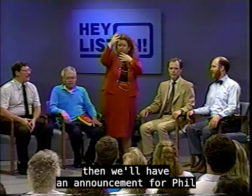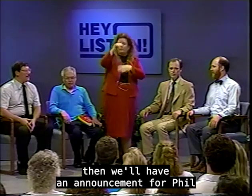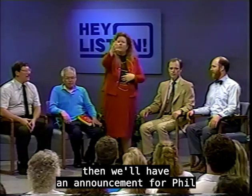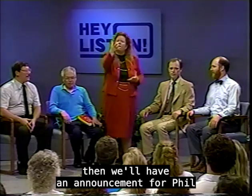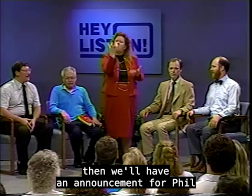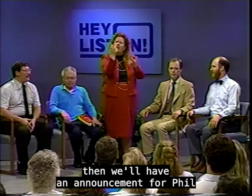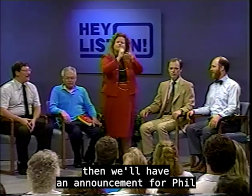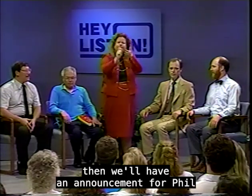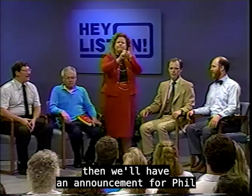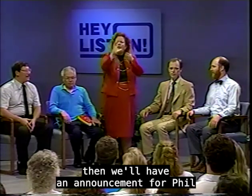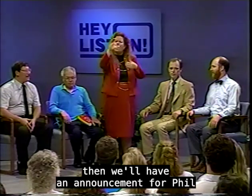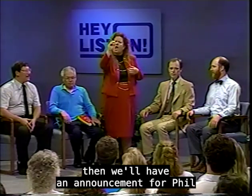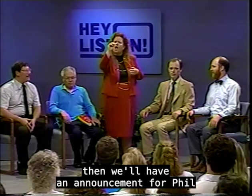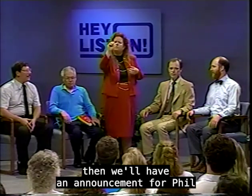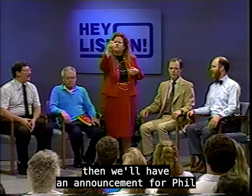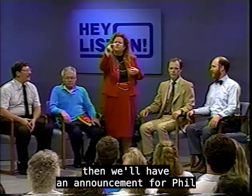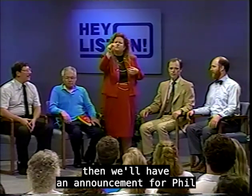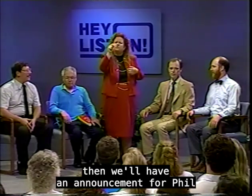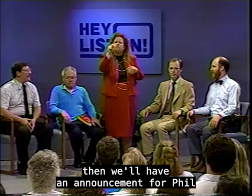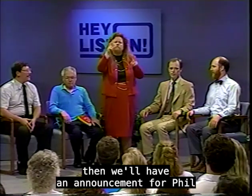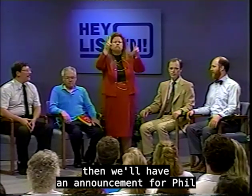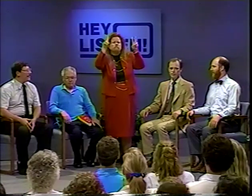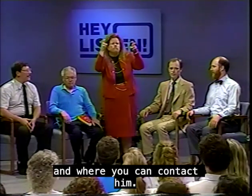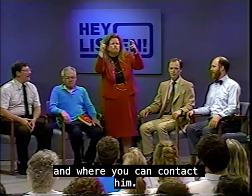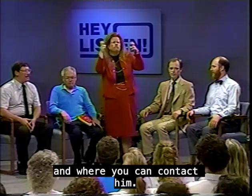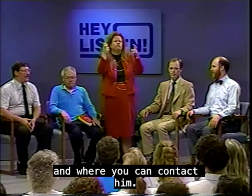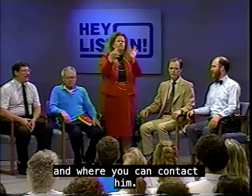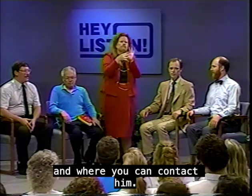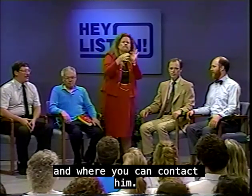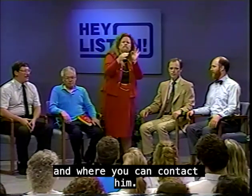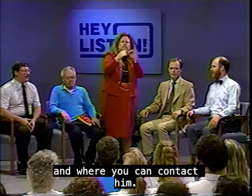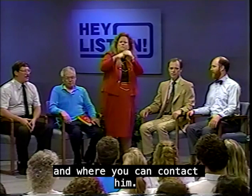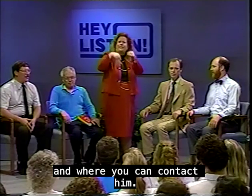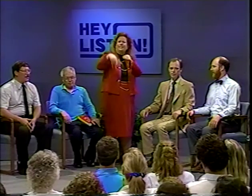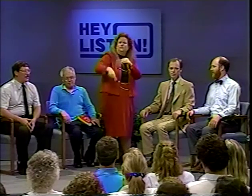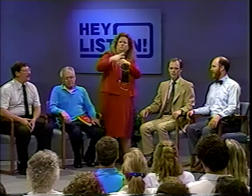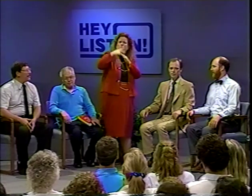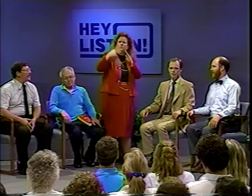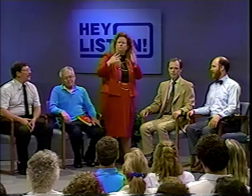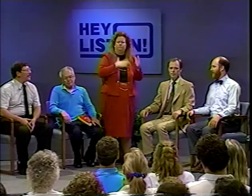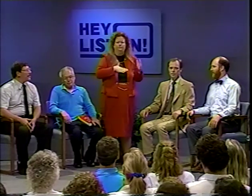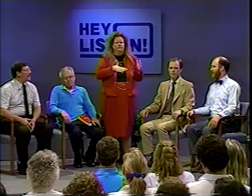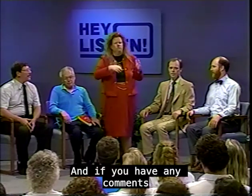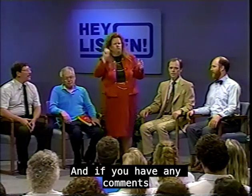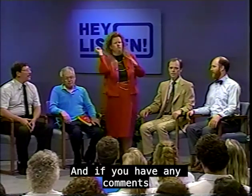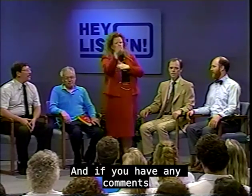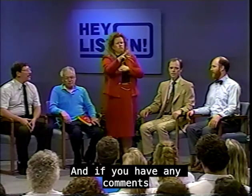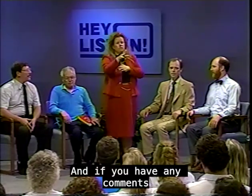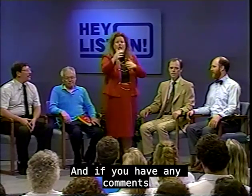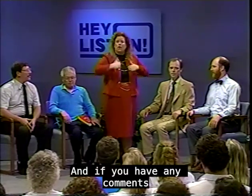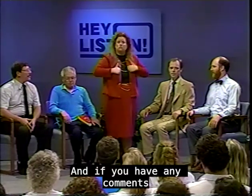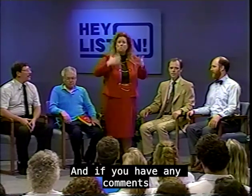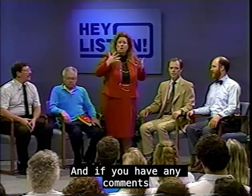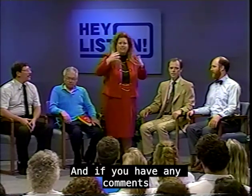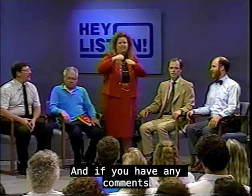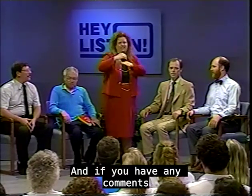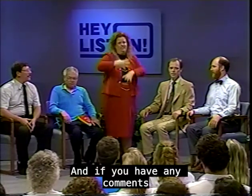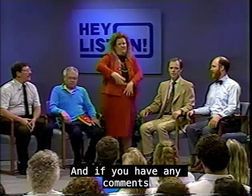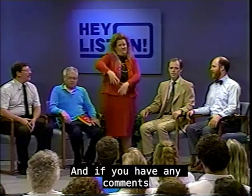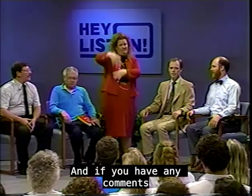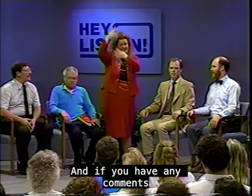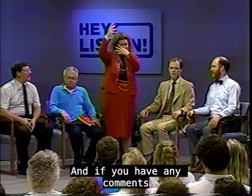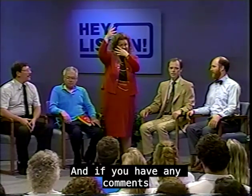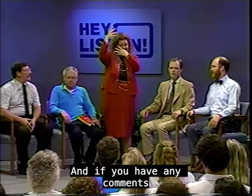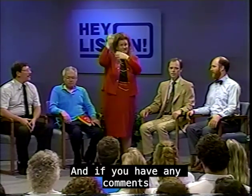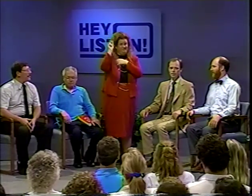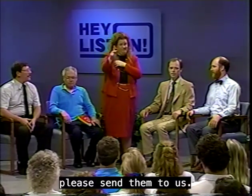then we'll have an announcement for Phil on where you can contact him. And if you have any comments about the show